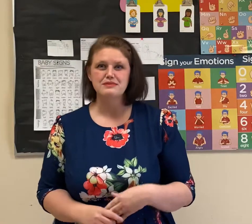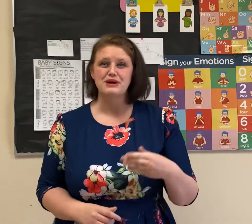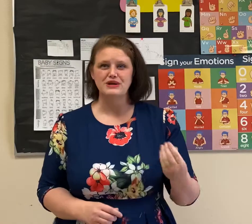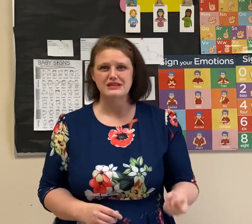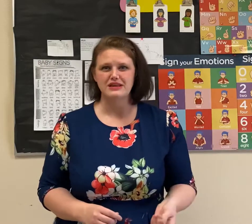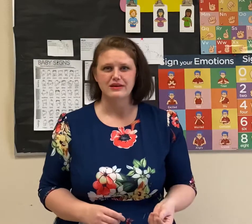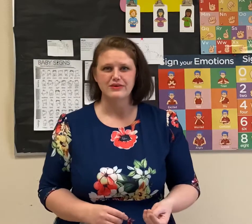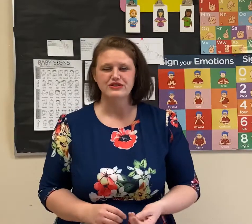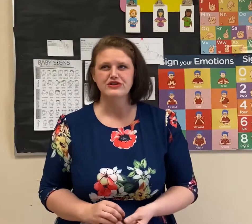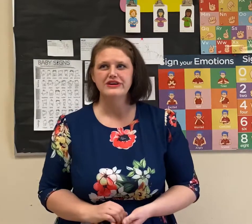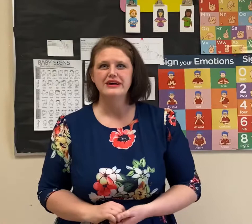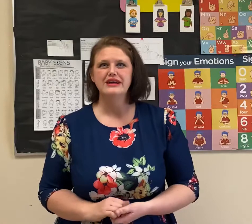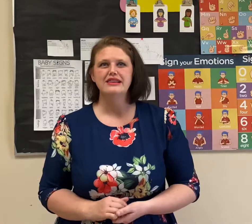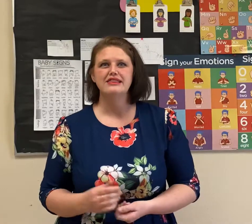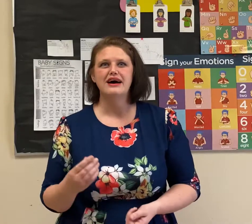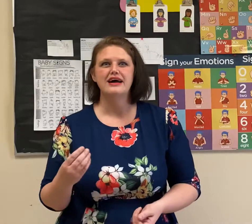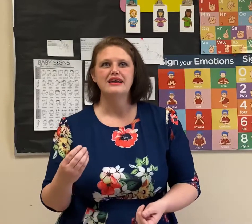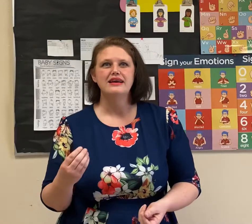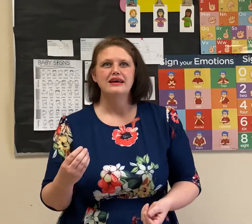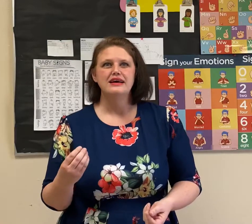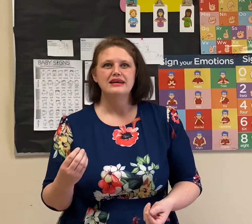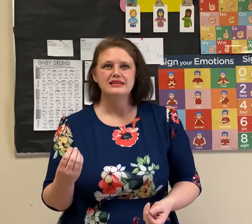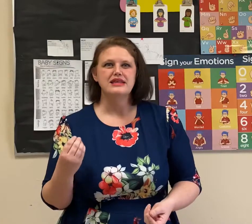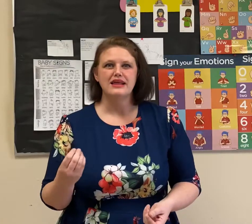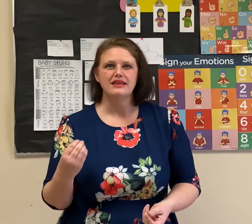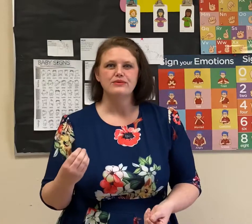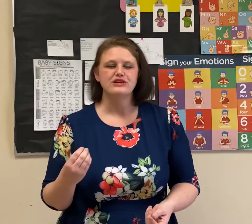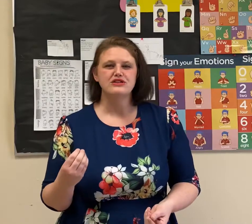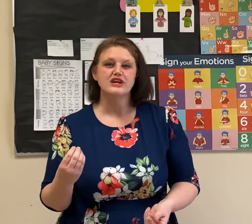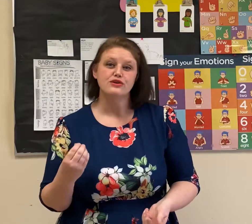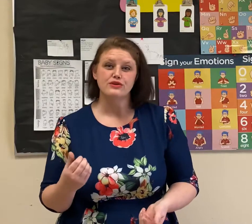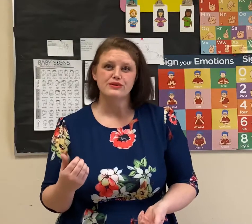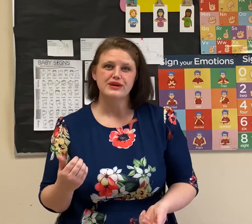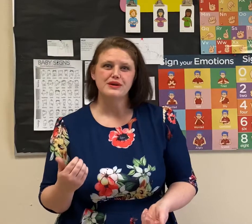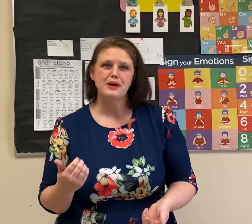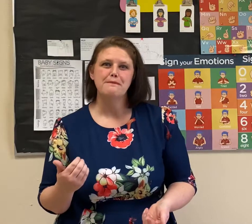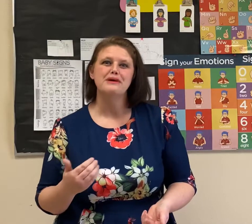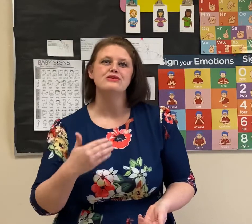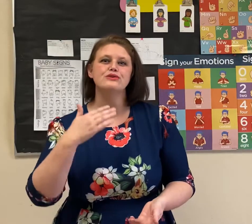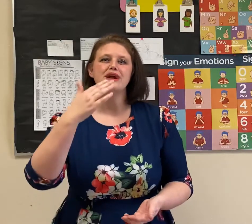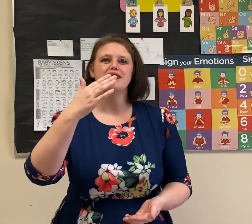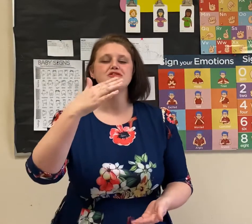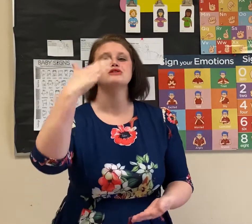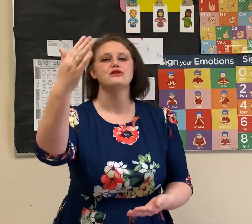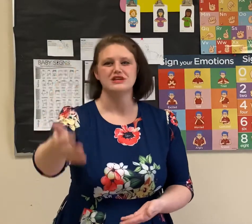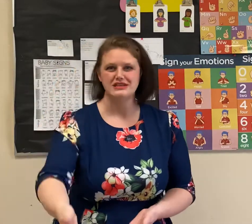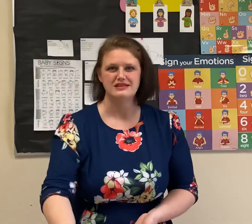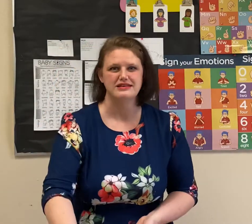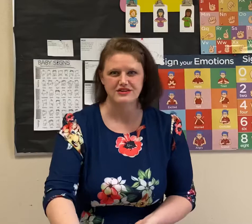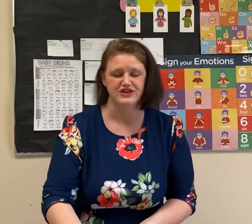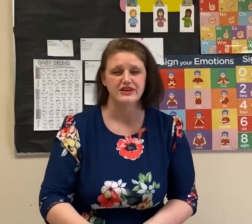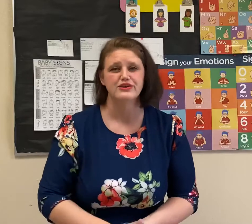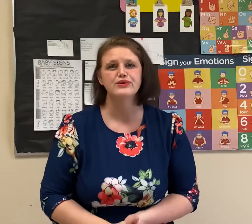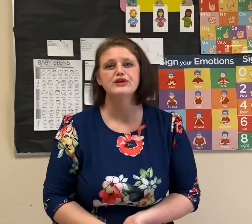American Sign Language. That is a language that you're learning, but you don't have to learn it to teach it. You can